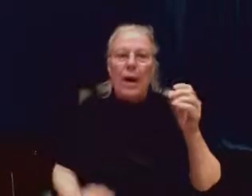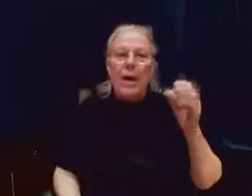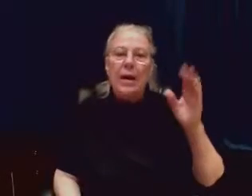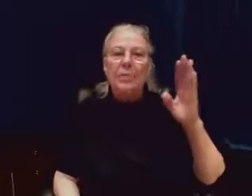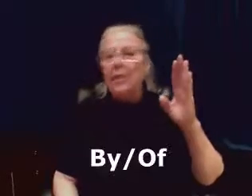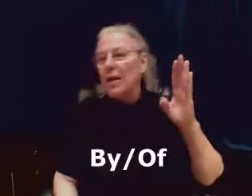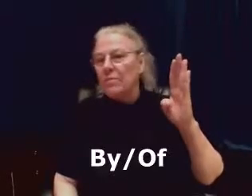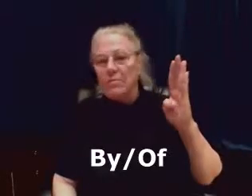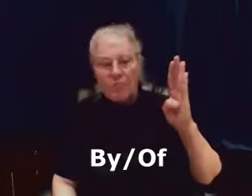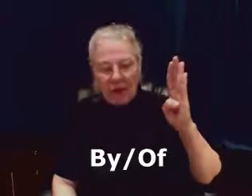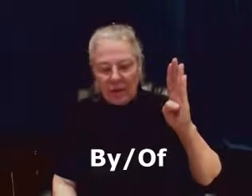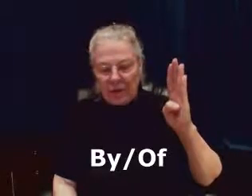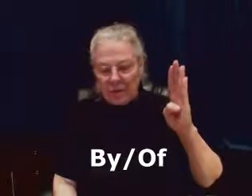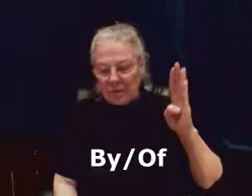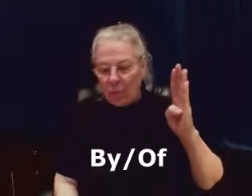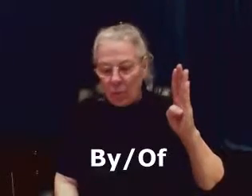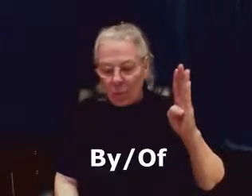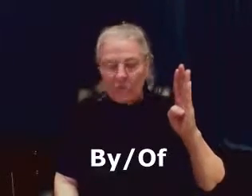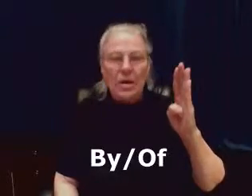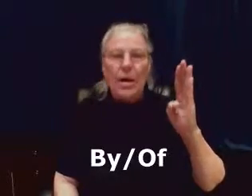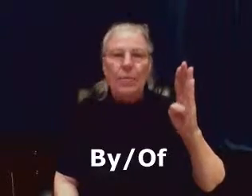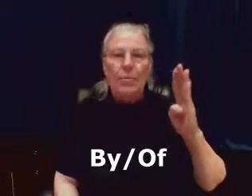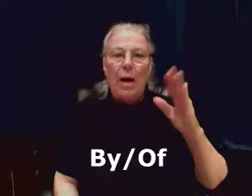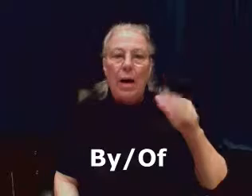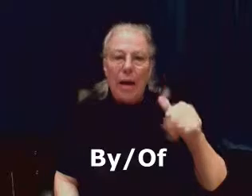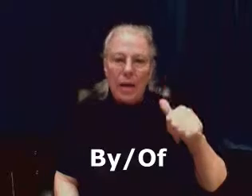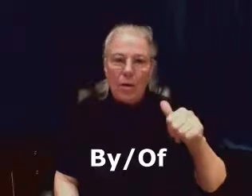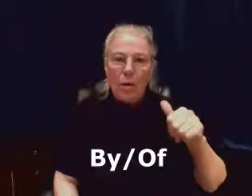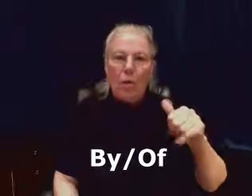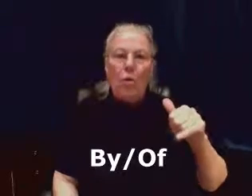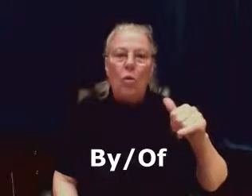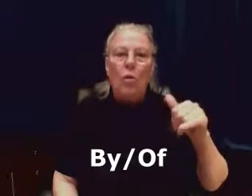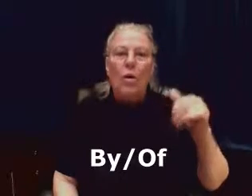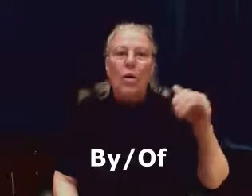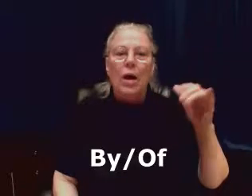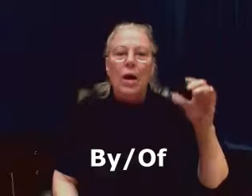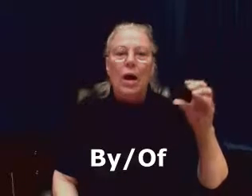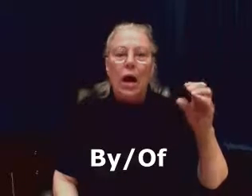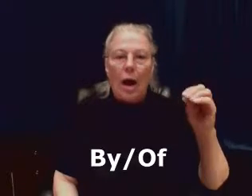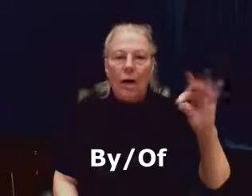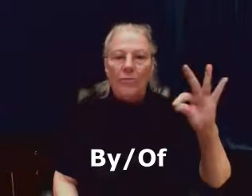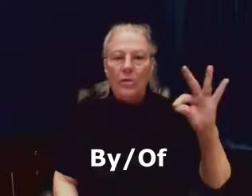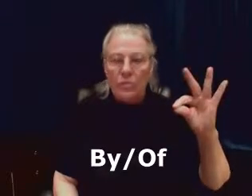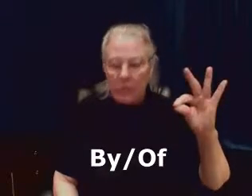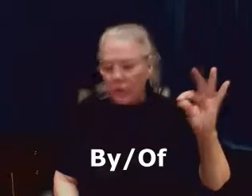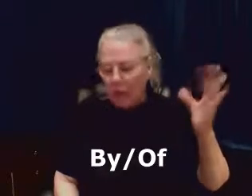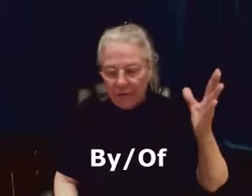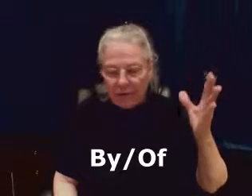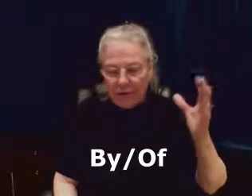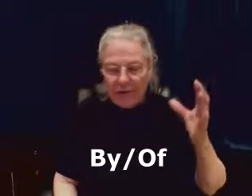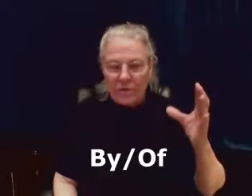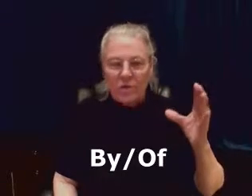By, and there's some words like by or of that you have to finger